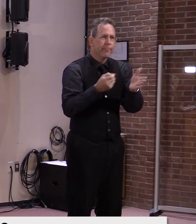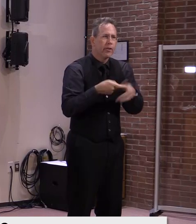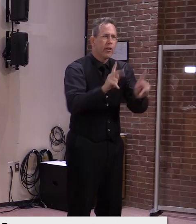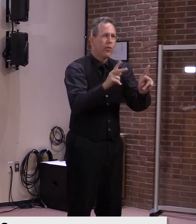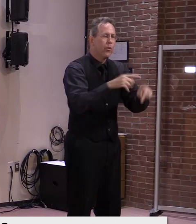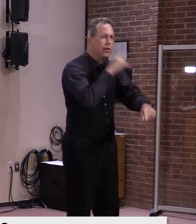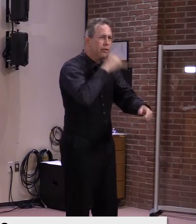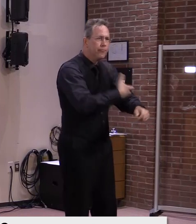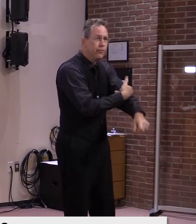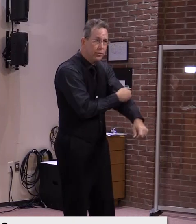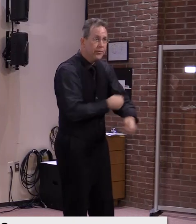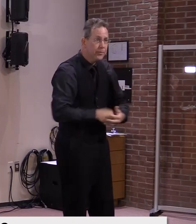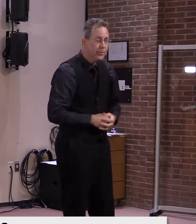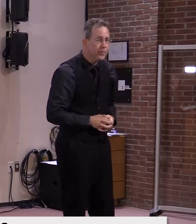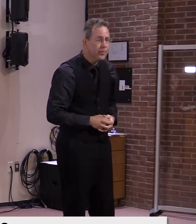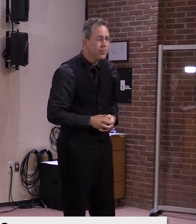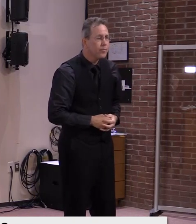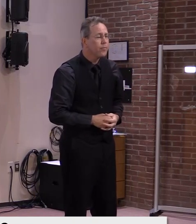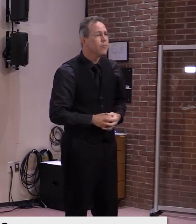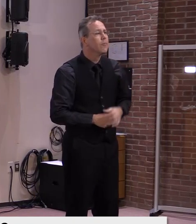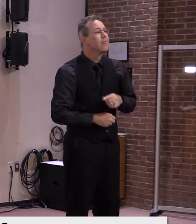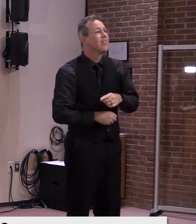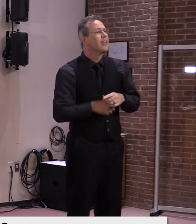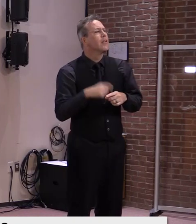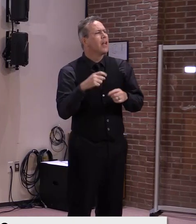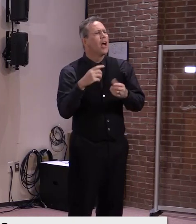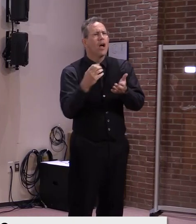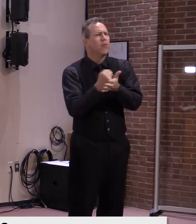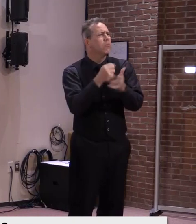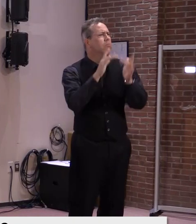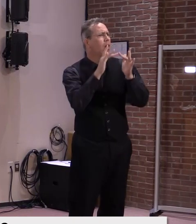get vaccinated. You can sign up online at